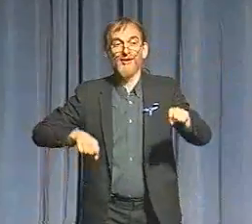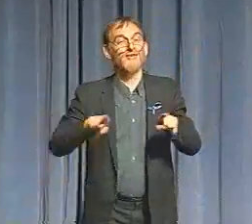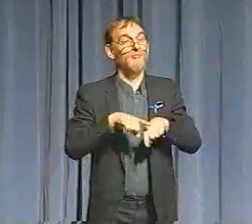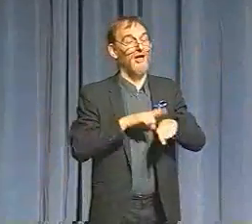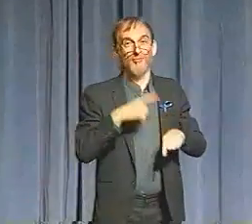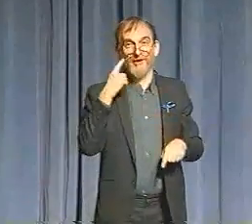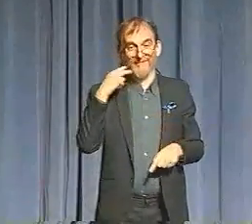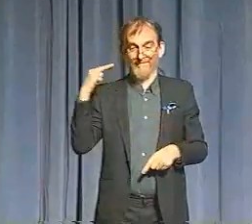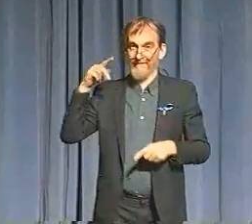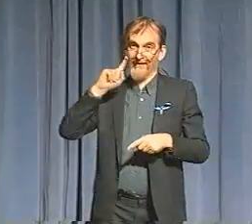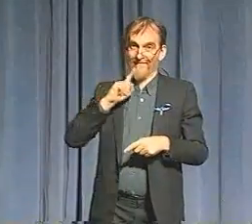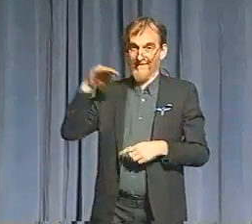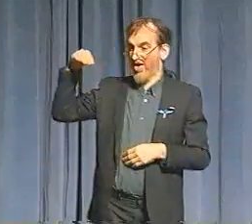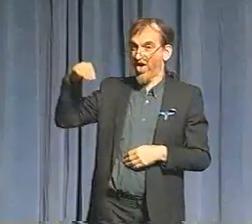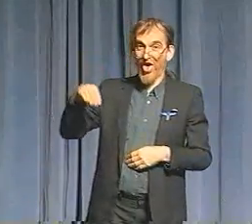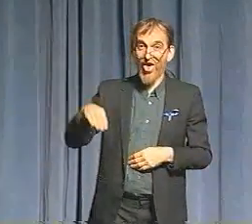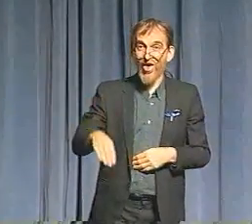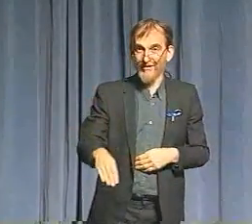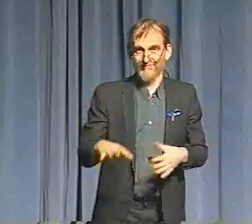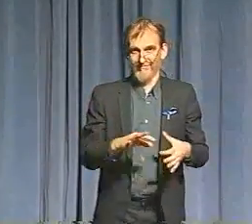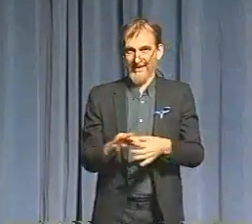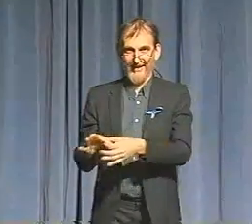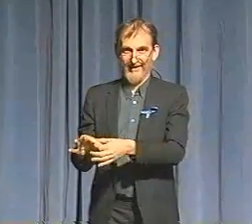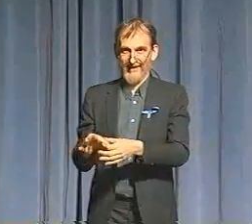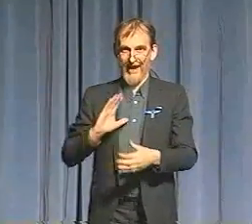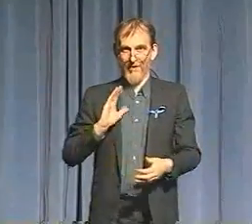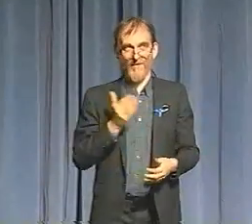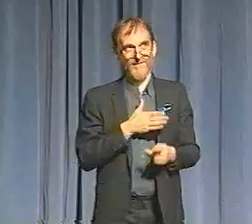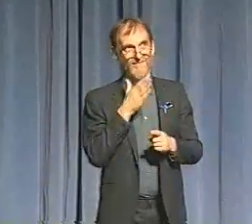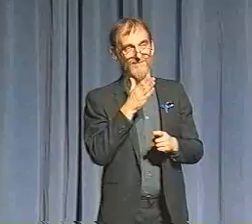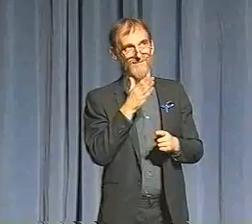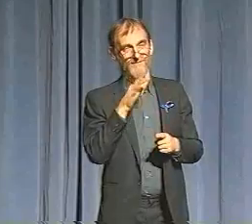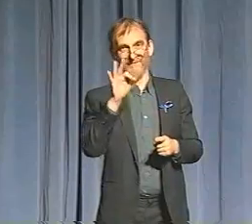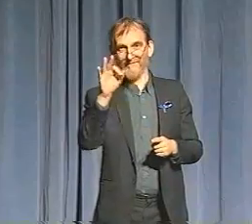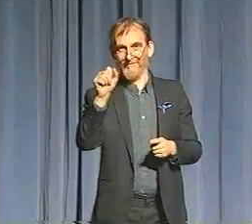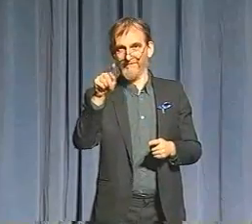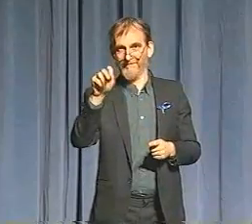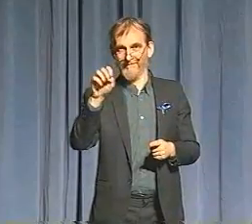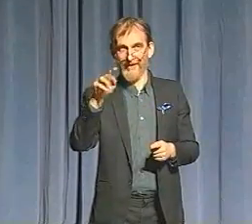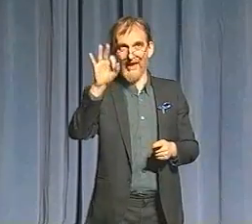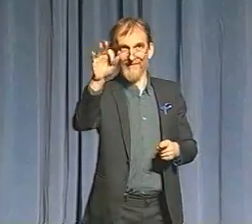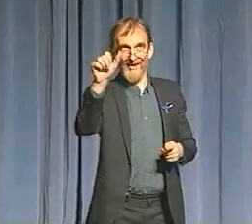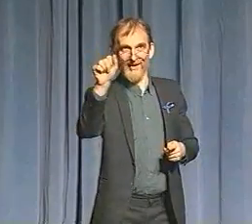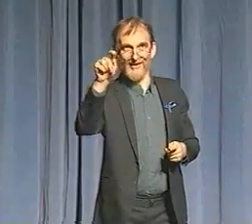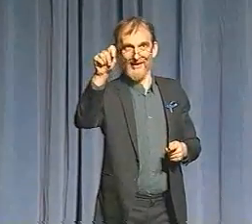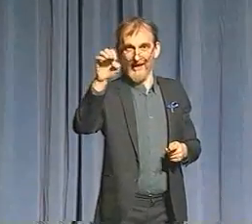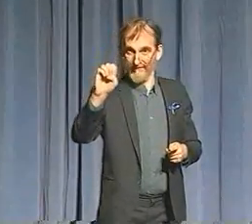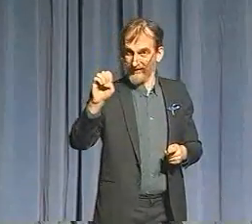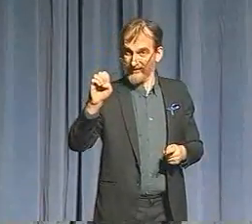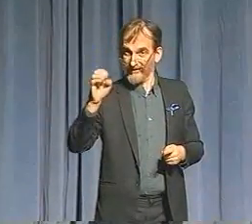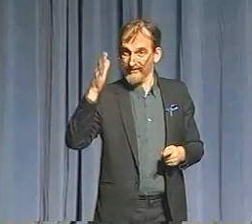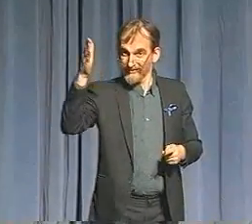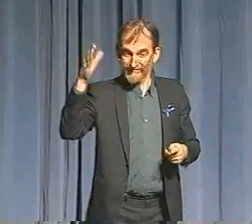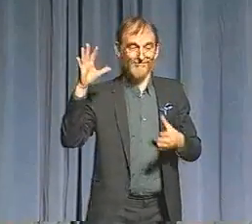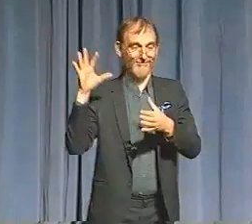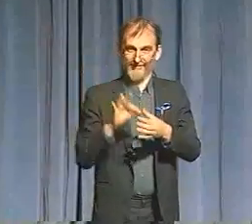considered connected with nature are looked down upon. And very often deaf people have been identified as